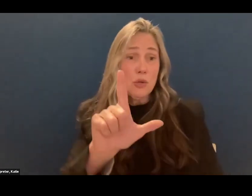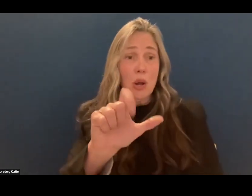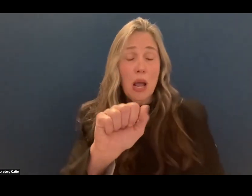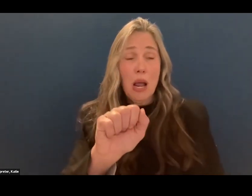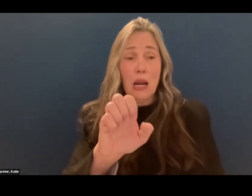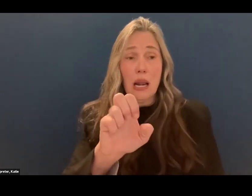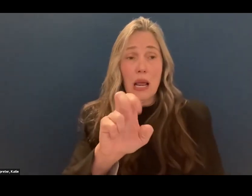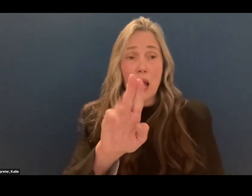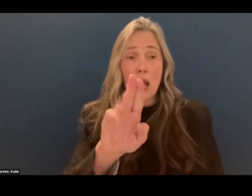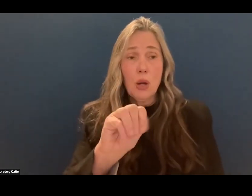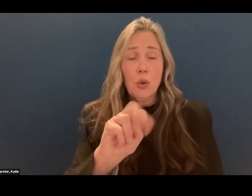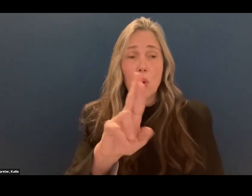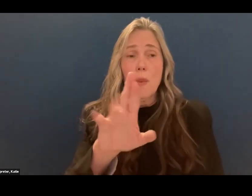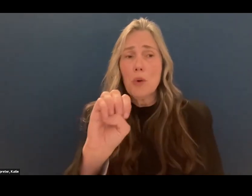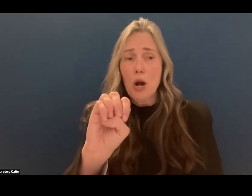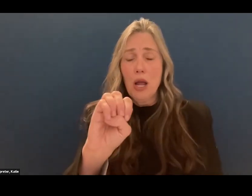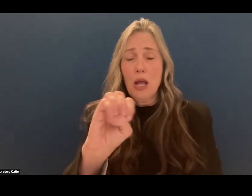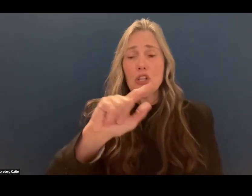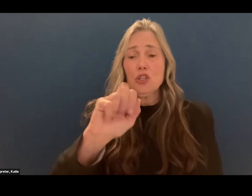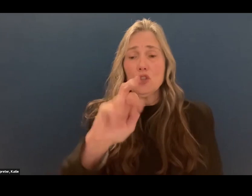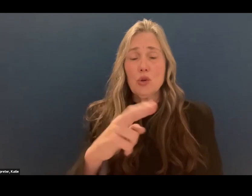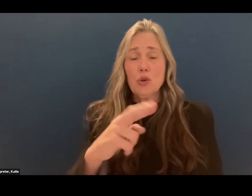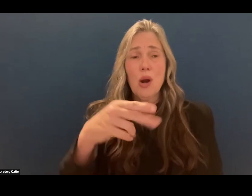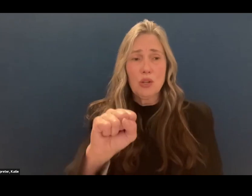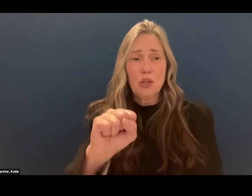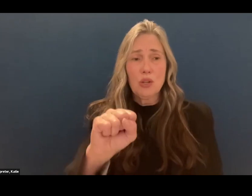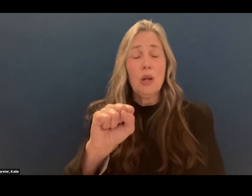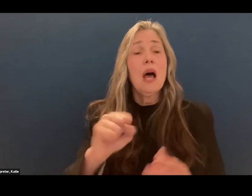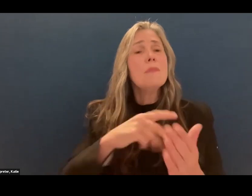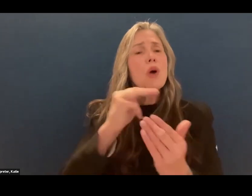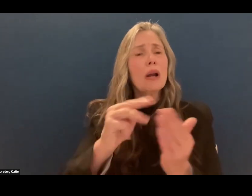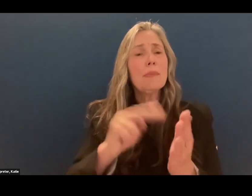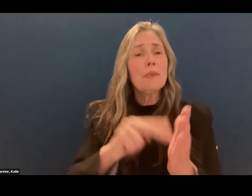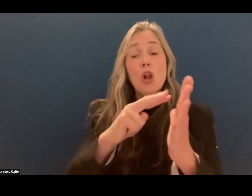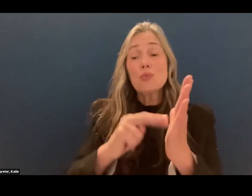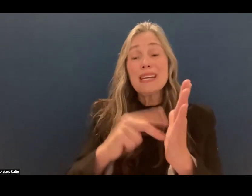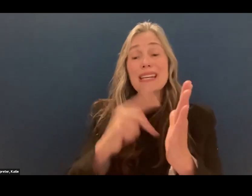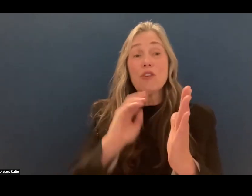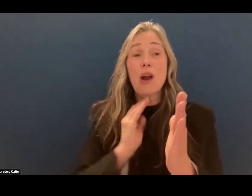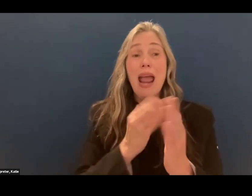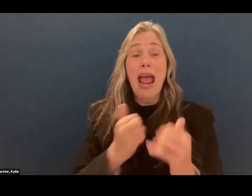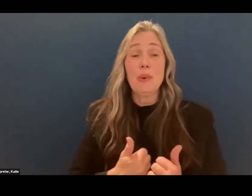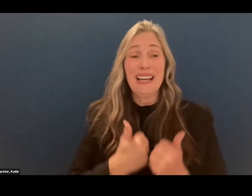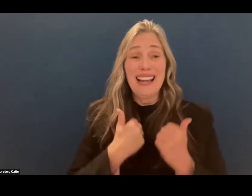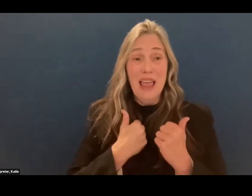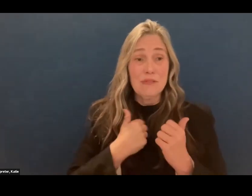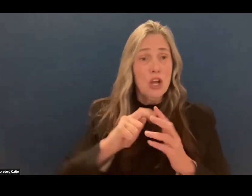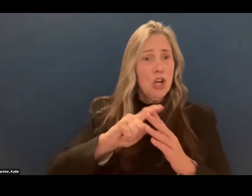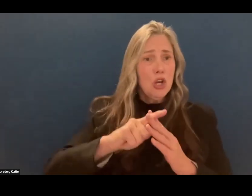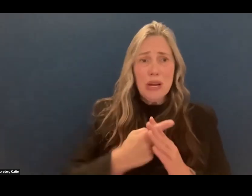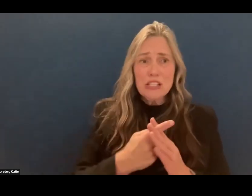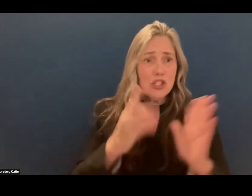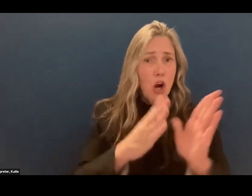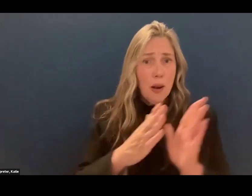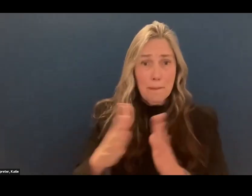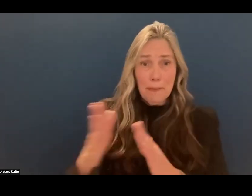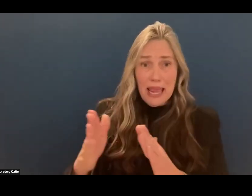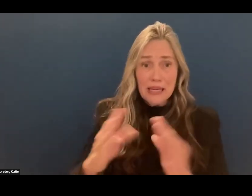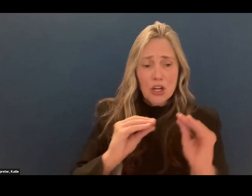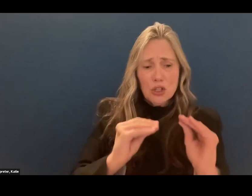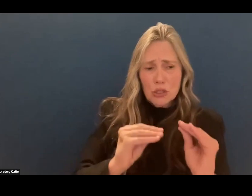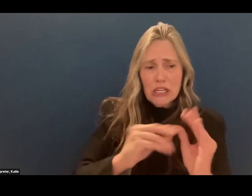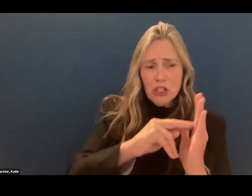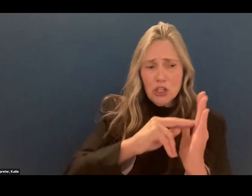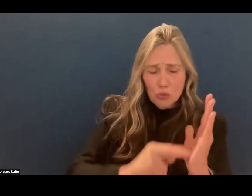High, Reading for Our Lives, which really talked and spoke about we can do that from birth to 5. We can have a plan to how to do that. The